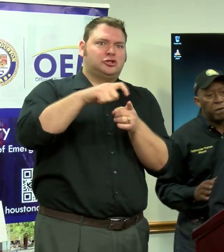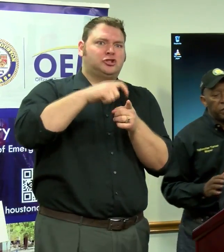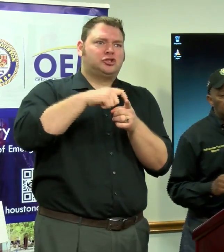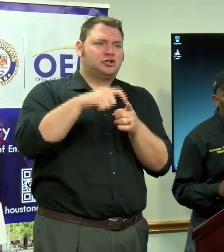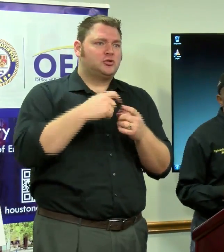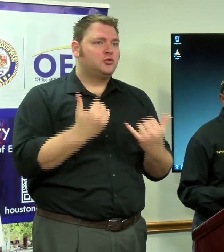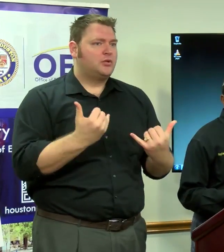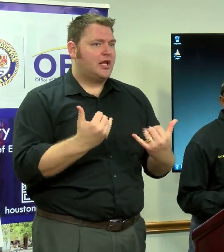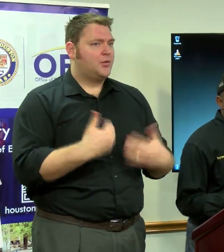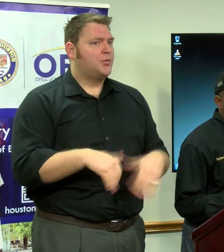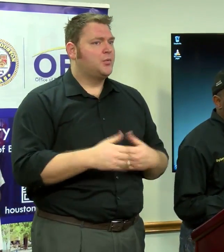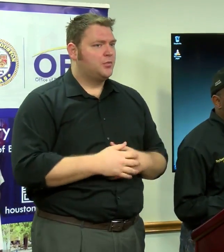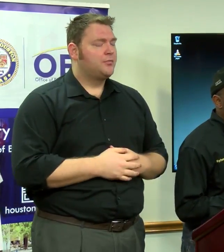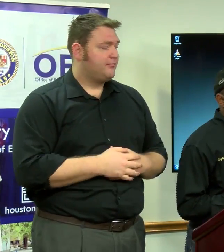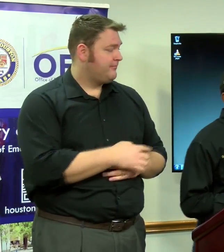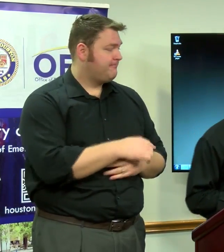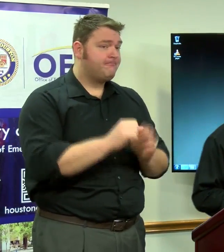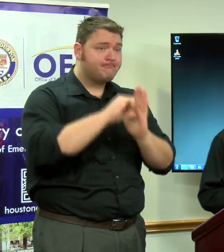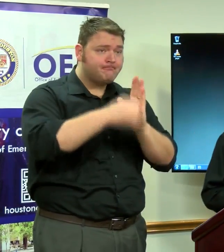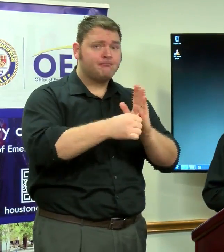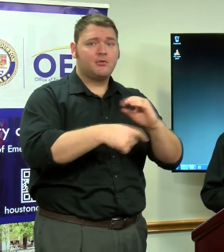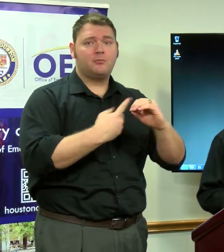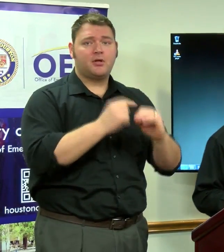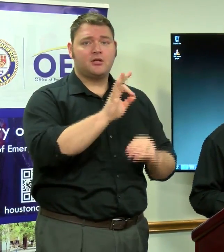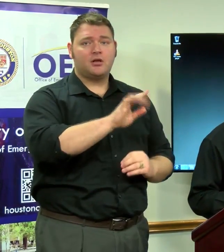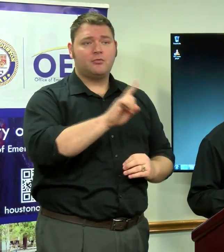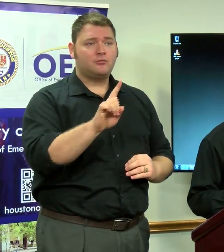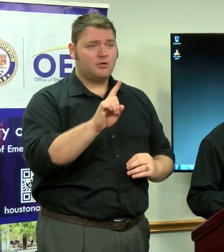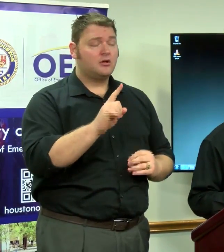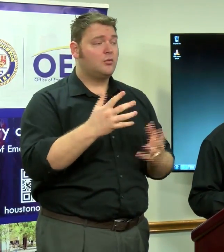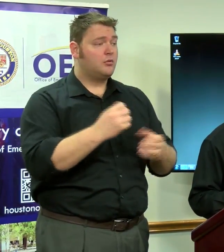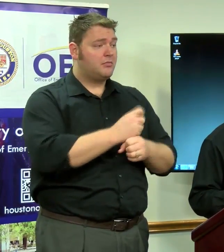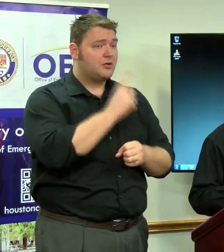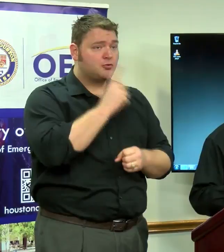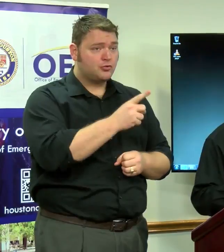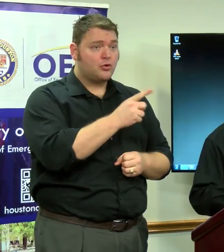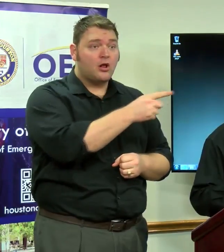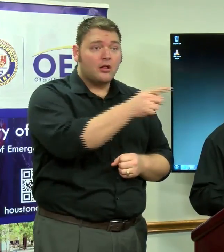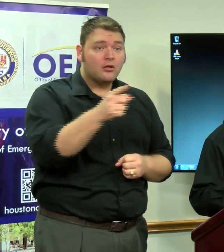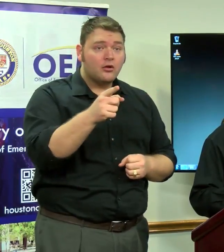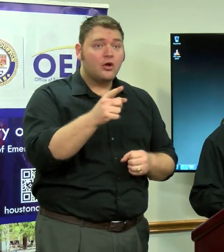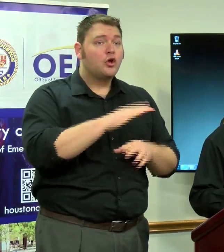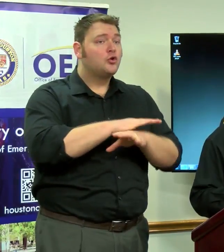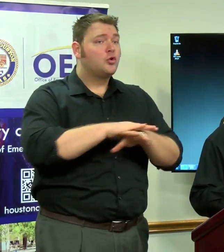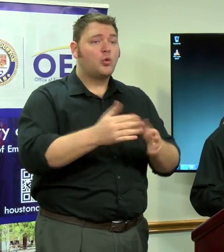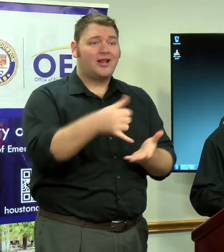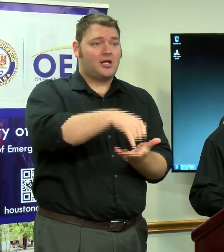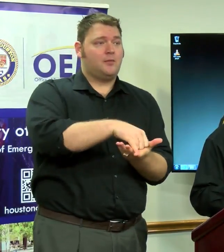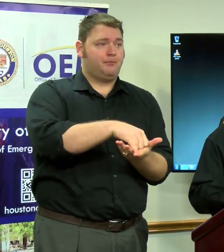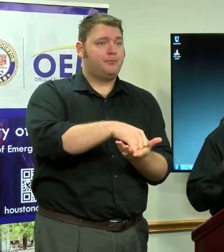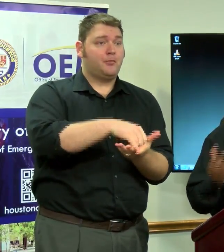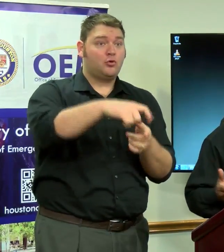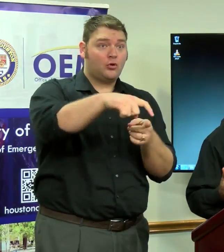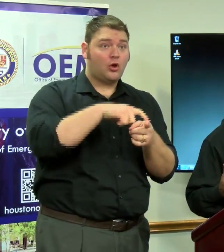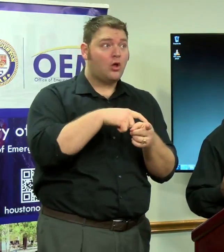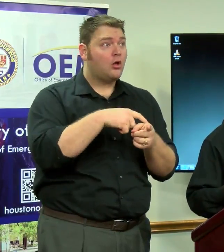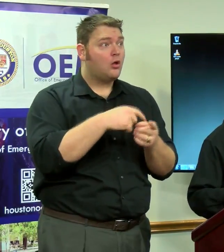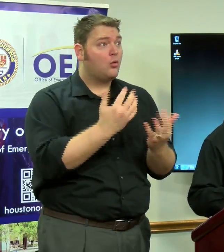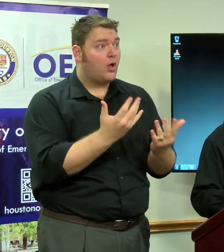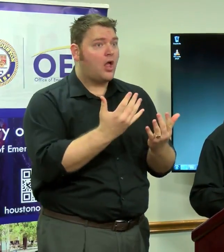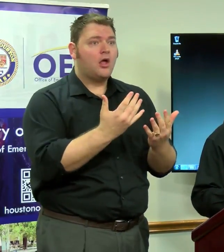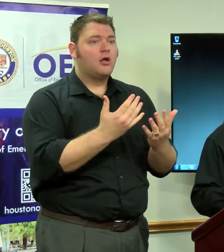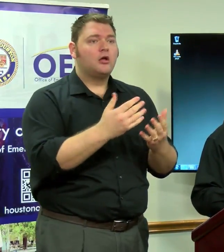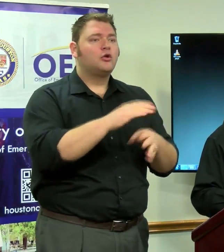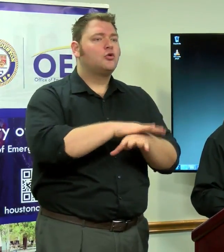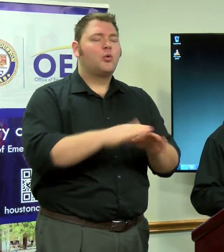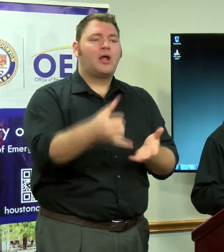So a big emphasis on 911. We want to assure people that we will respond to them. Do not hang up. If you hang up, you go back to the bottom.